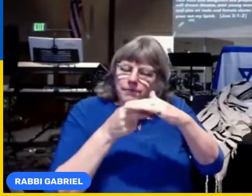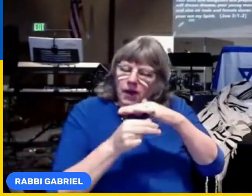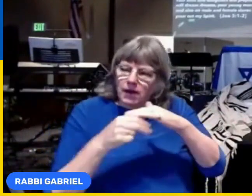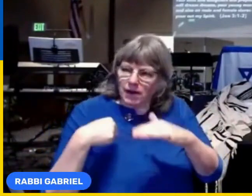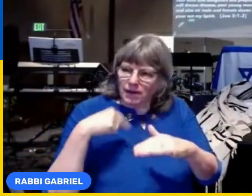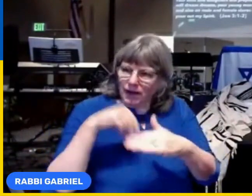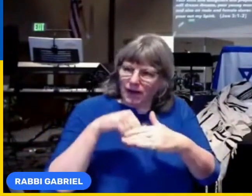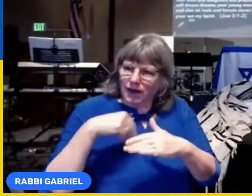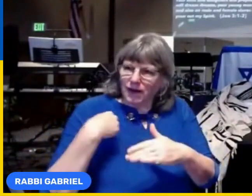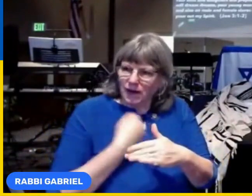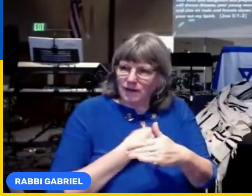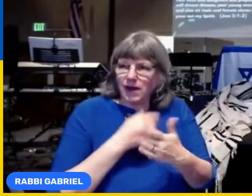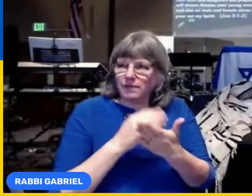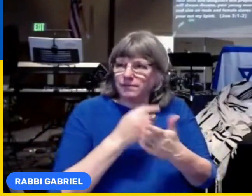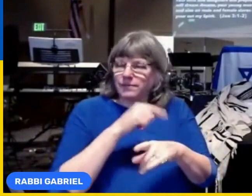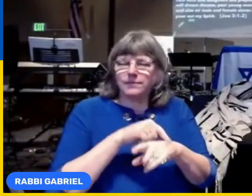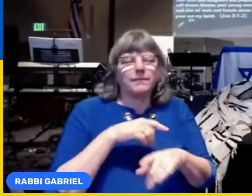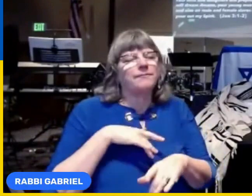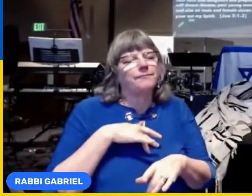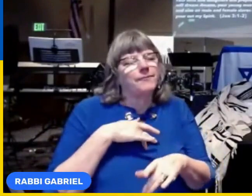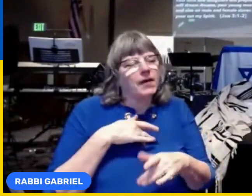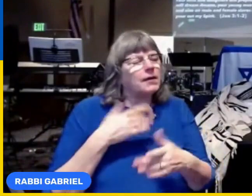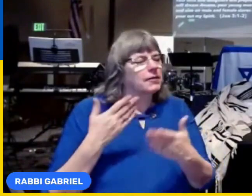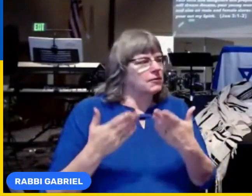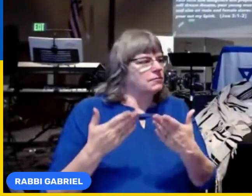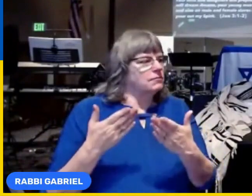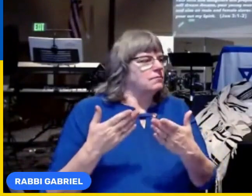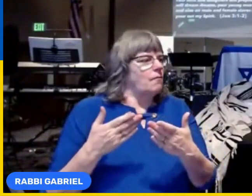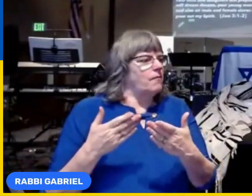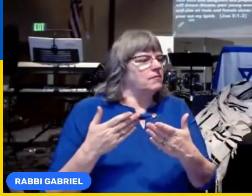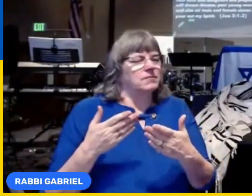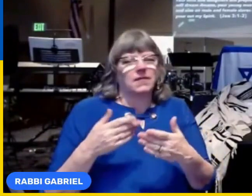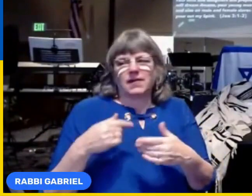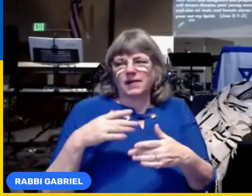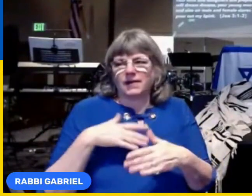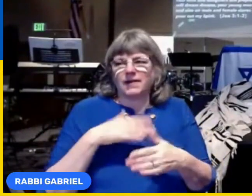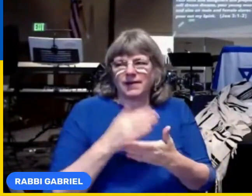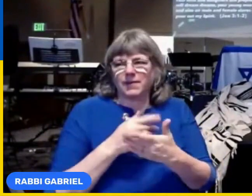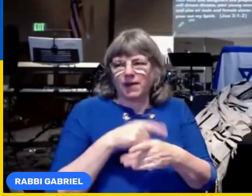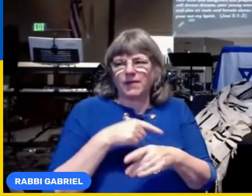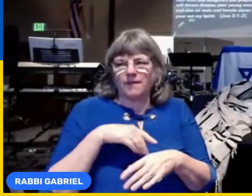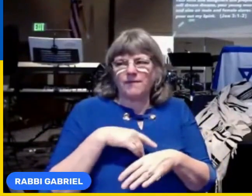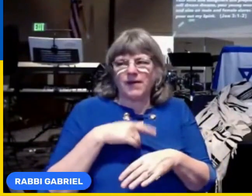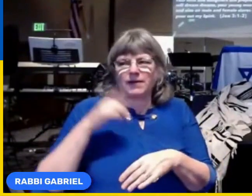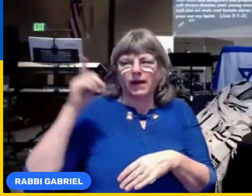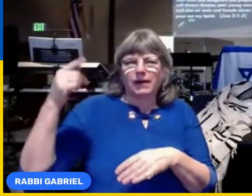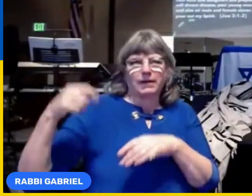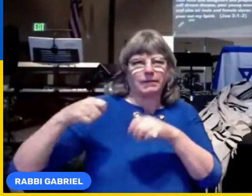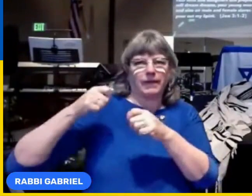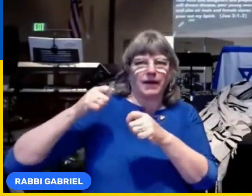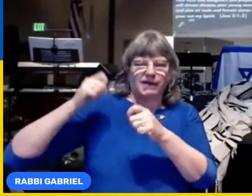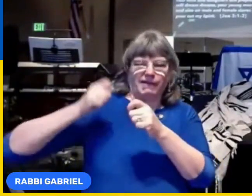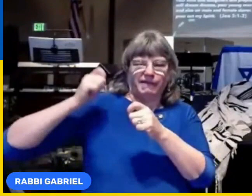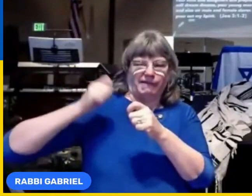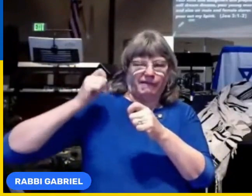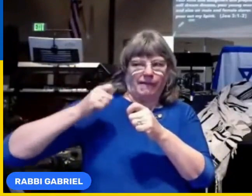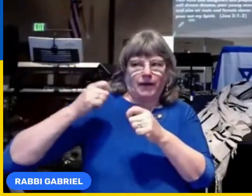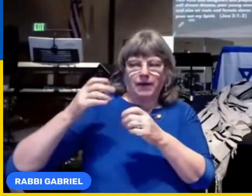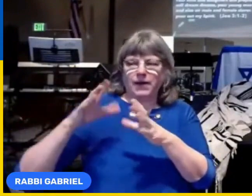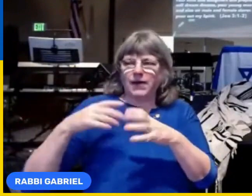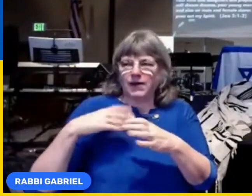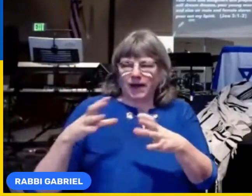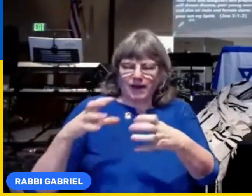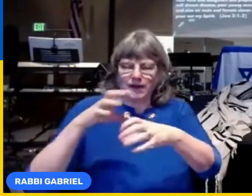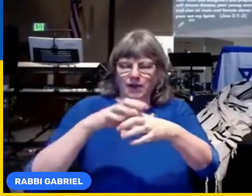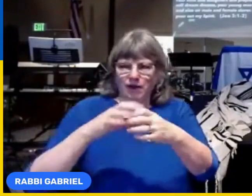And sometimes it feels like we are under the chisel of his trying to sculpt us into the image